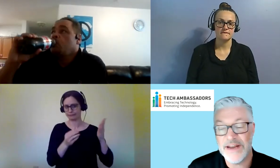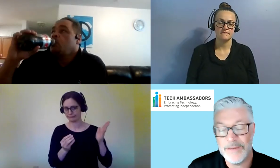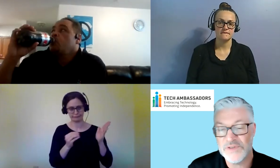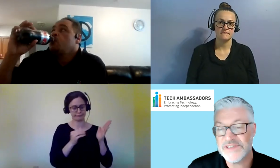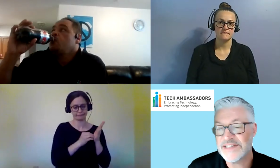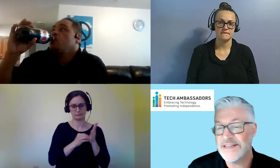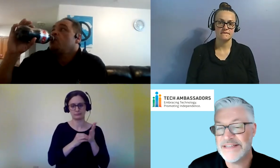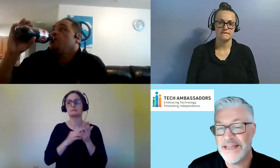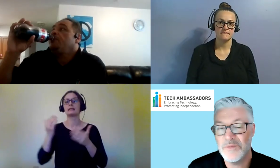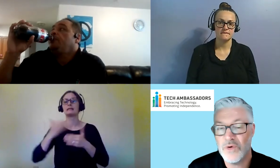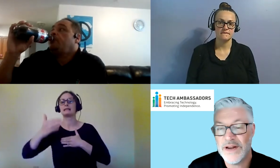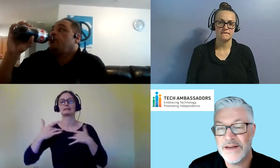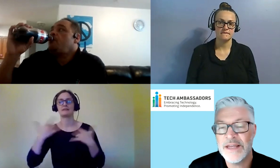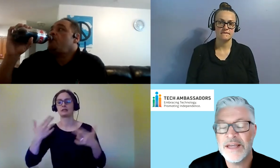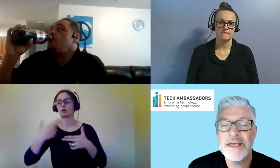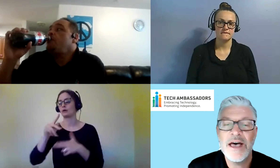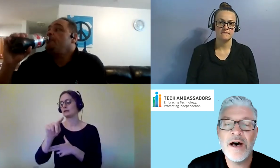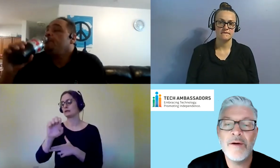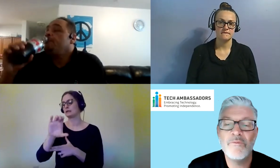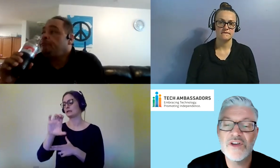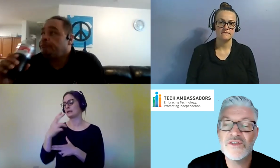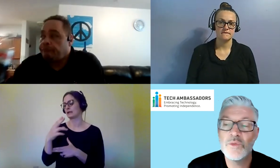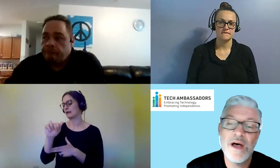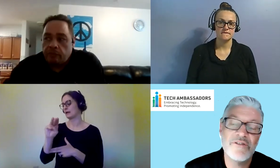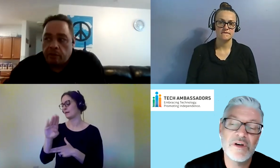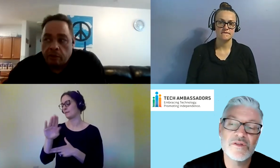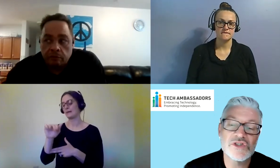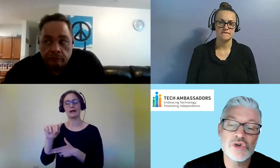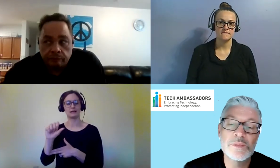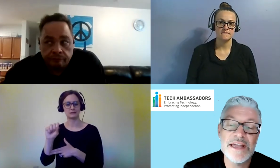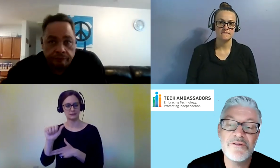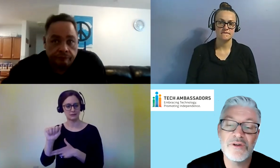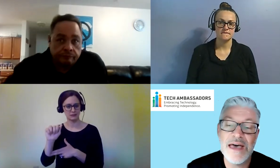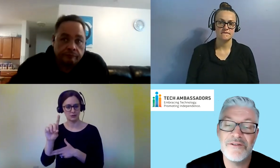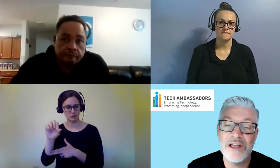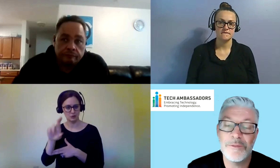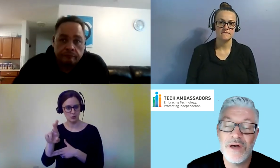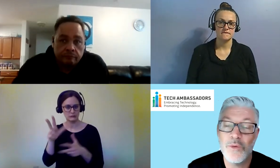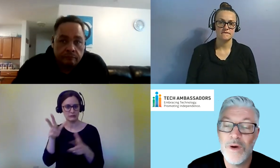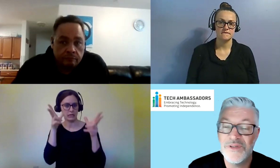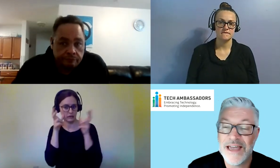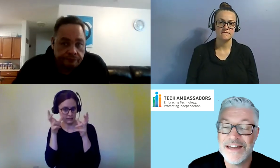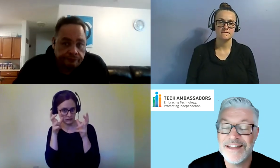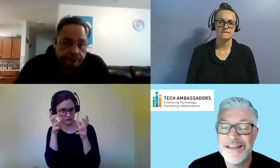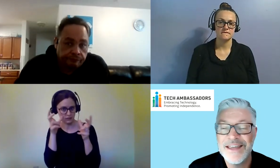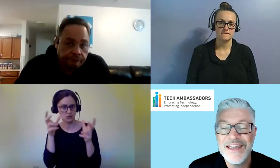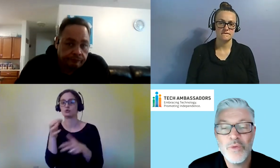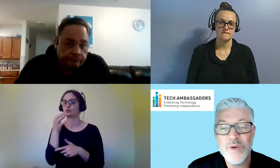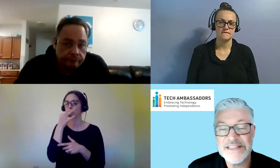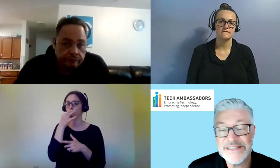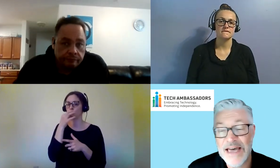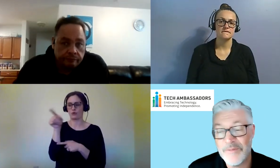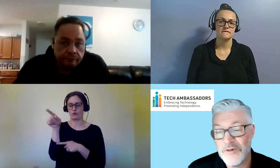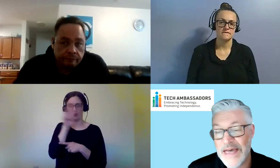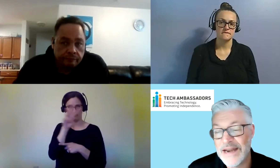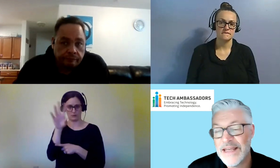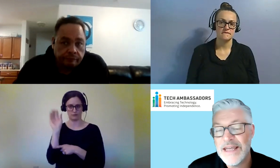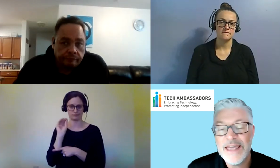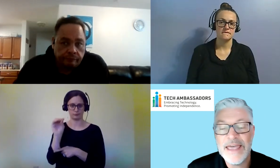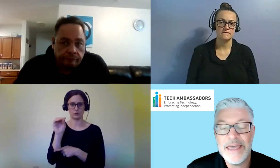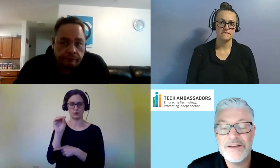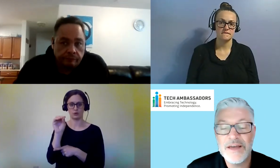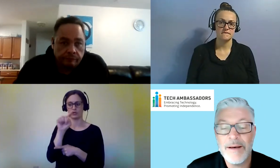Listen. It's on April 6th at 10 in the morning. Very soon we'll have a Zoom link for that available at our website where we can sign up for